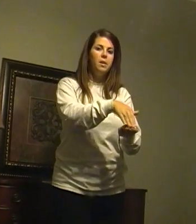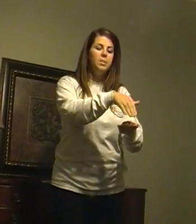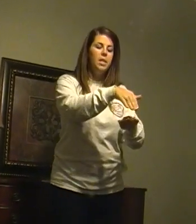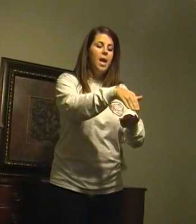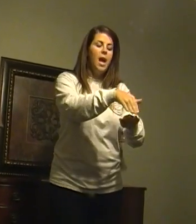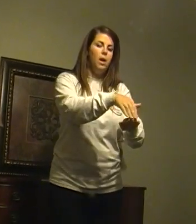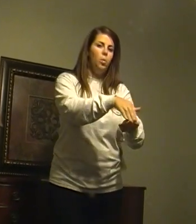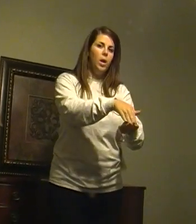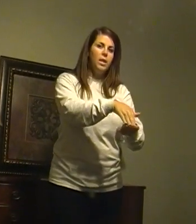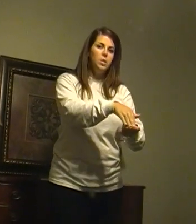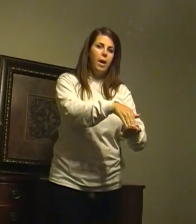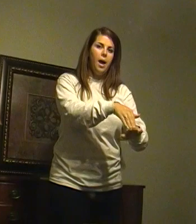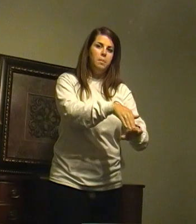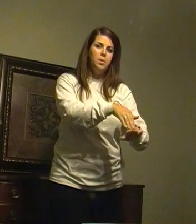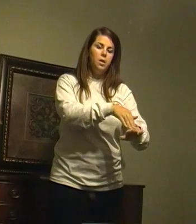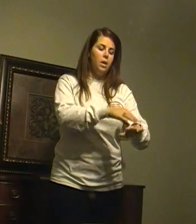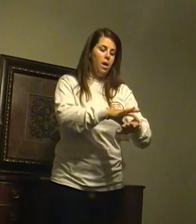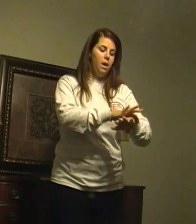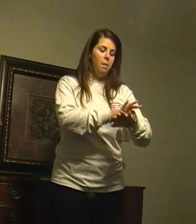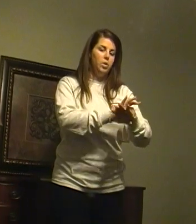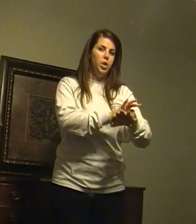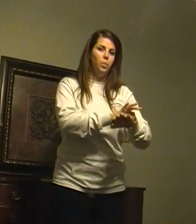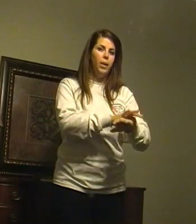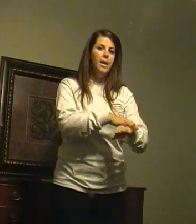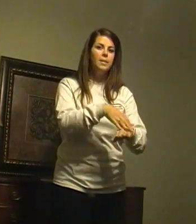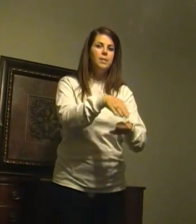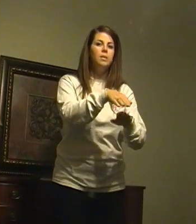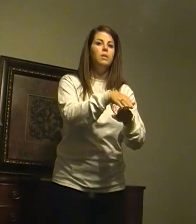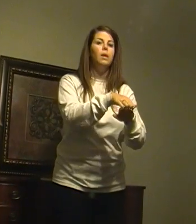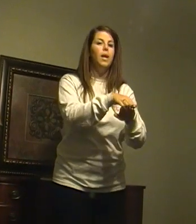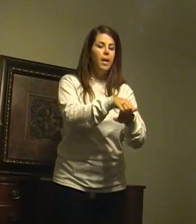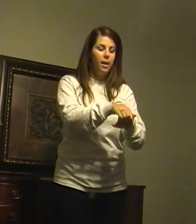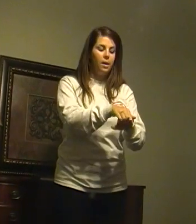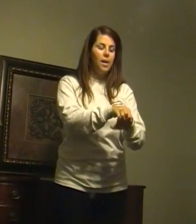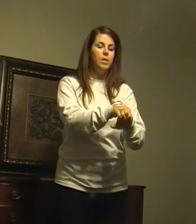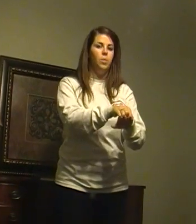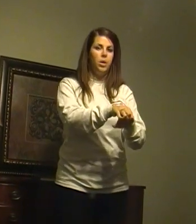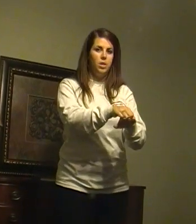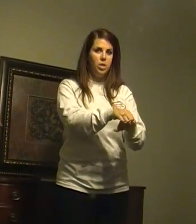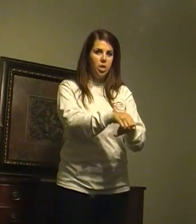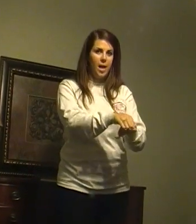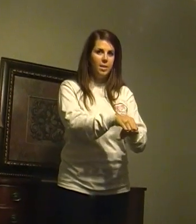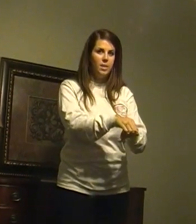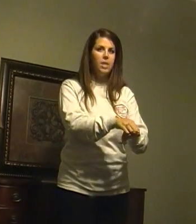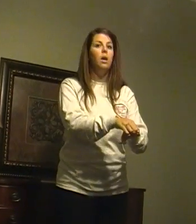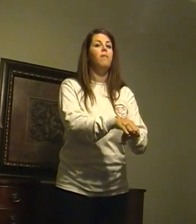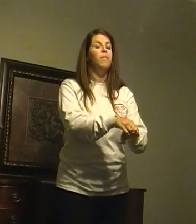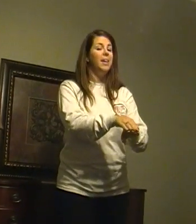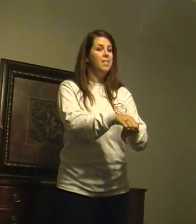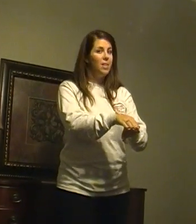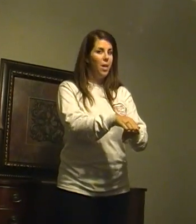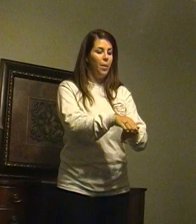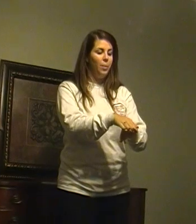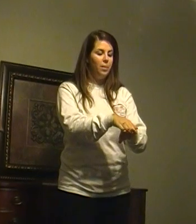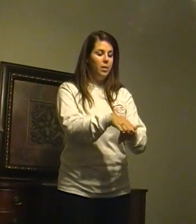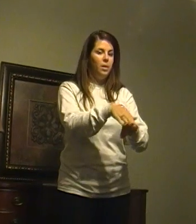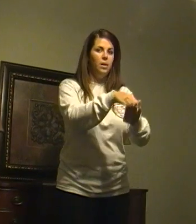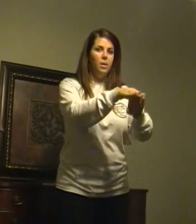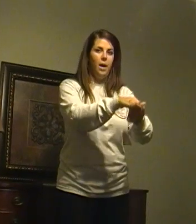fingertips and work its way up to your wrist. Again, as the word suggests, very slow.